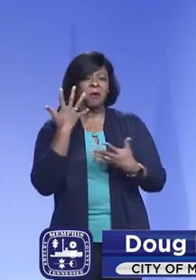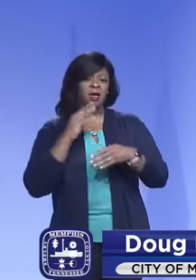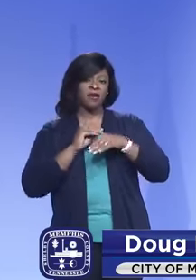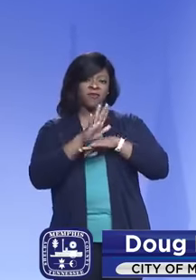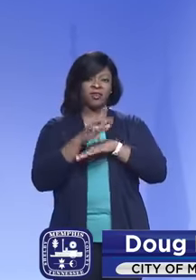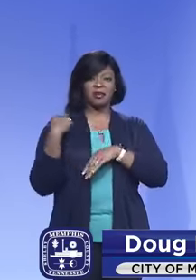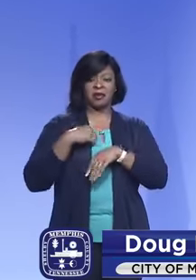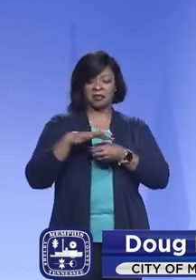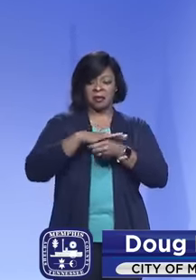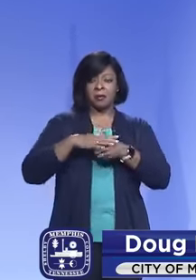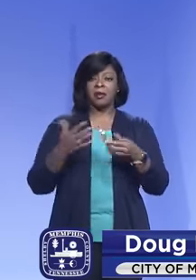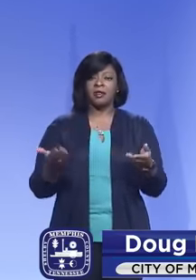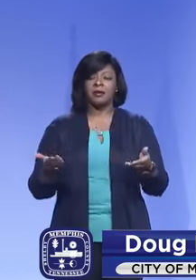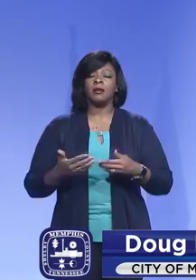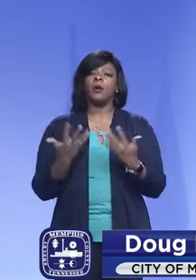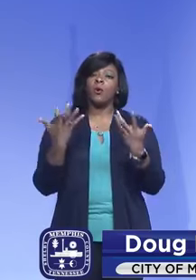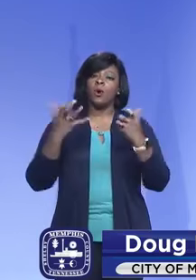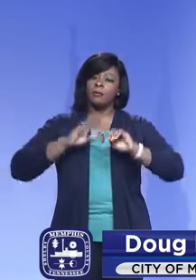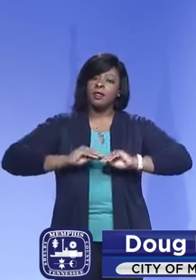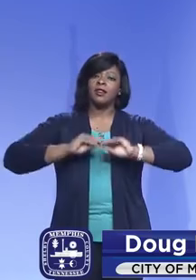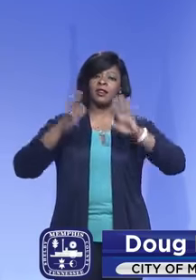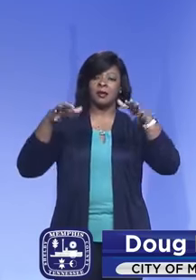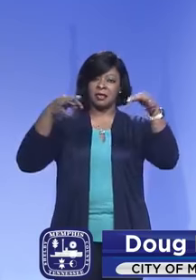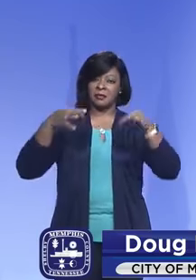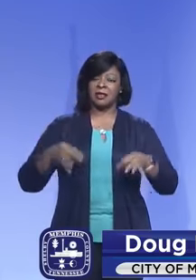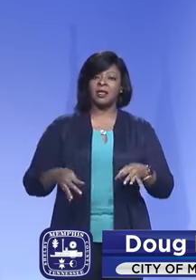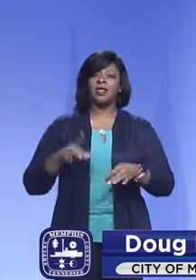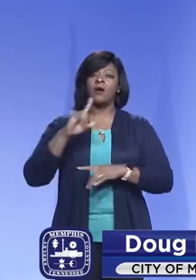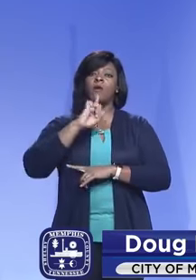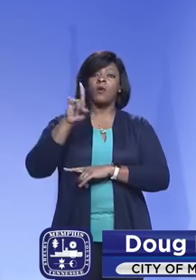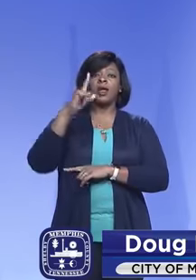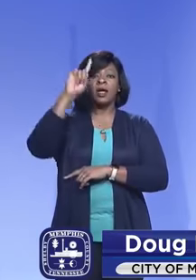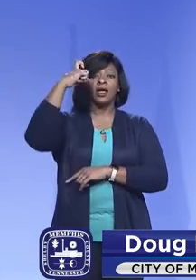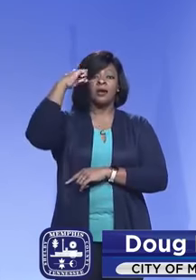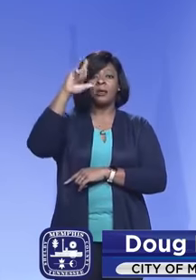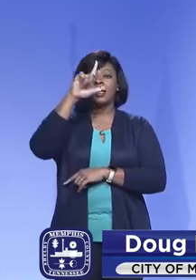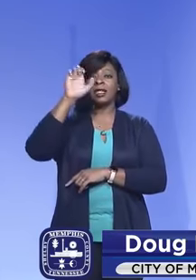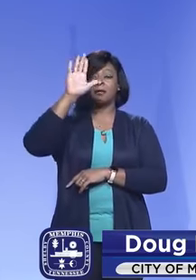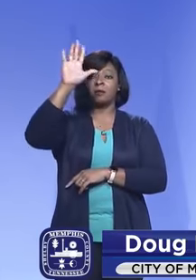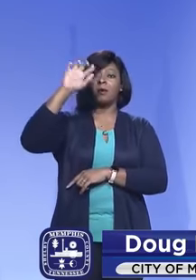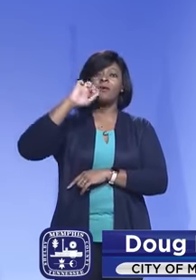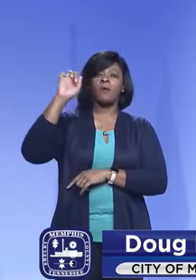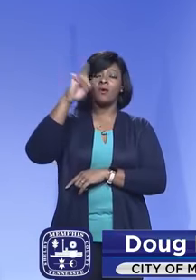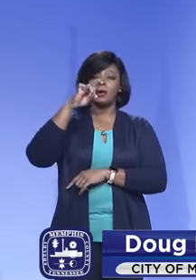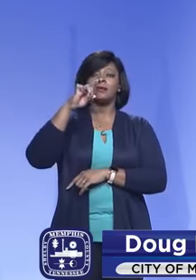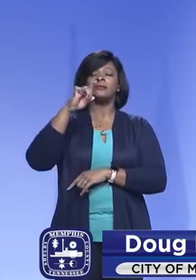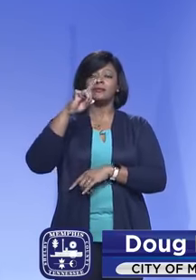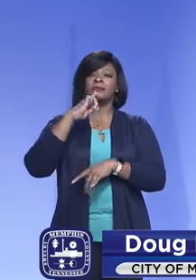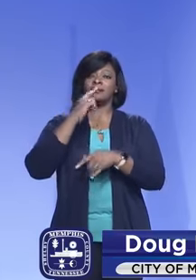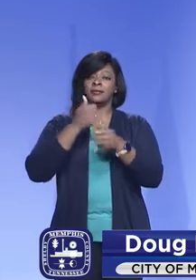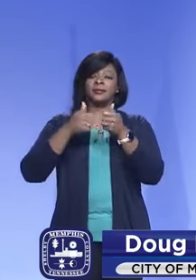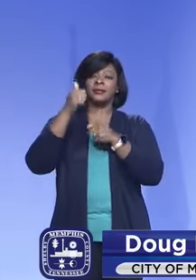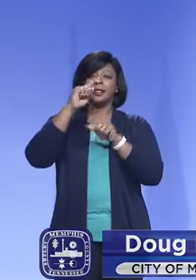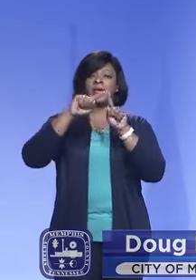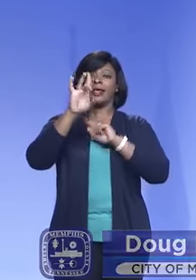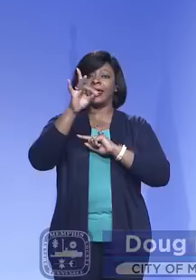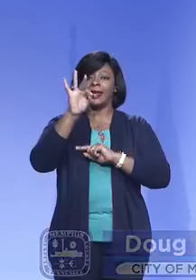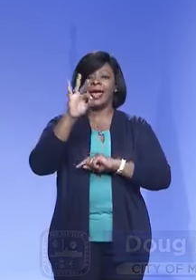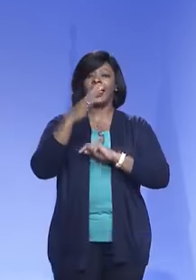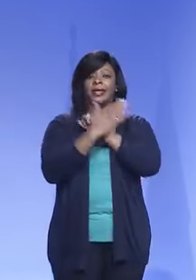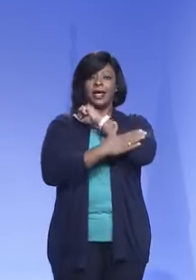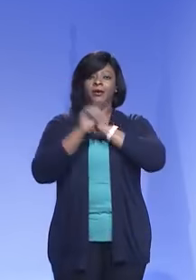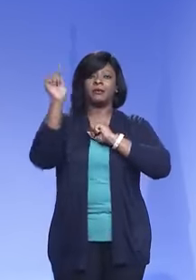have on us locally. I want to be clear, though, that the order Governor Lee gave was applicable to 89 counties. We still have a health order